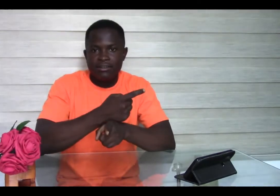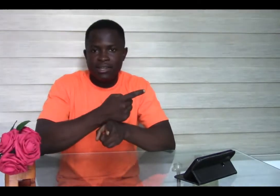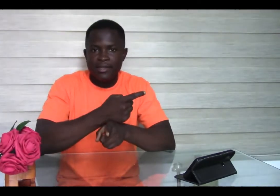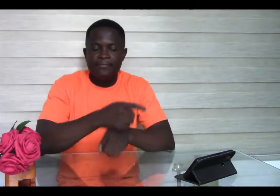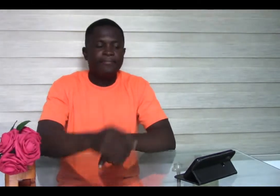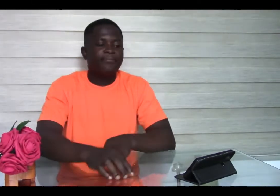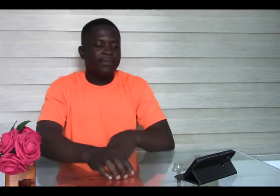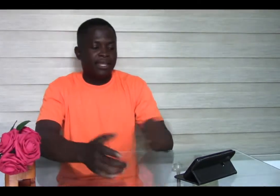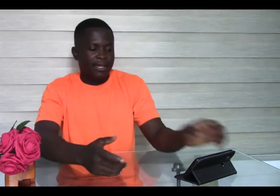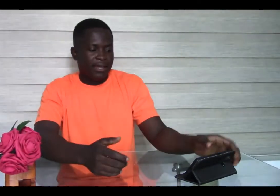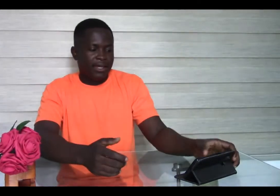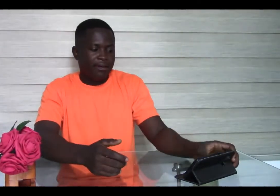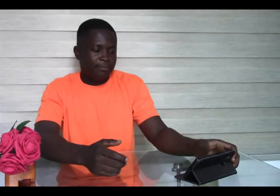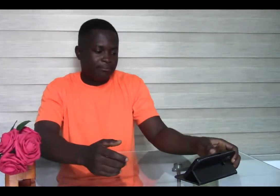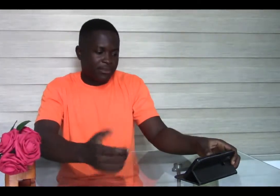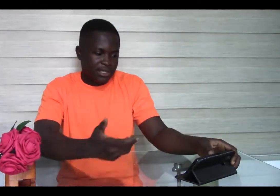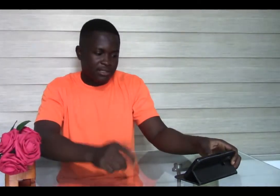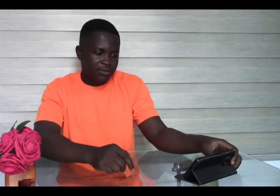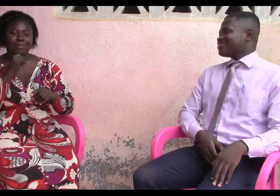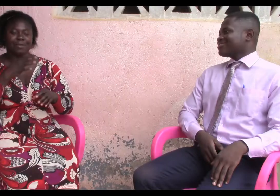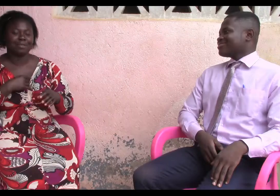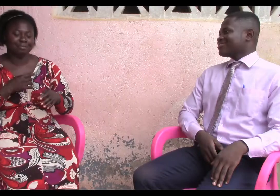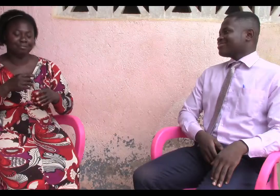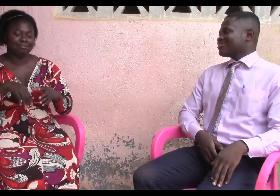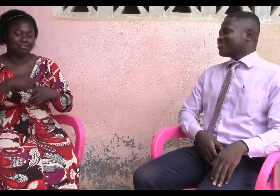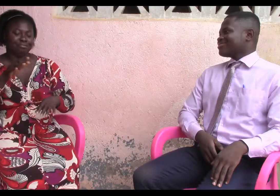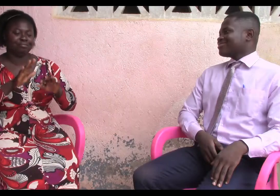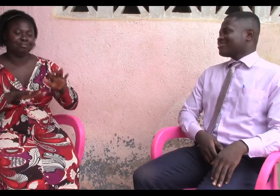Okay. Let's go